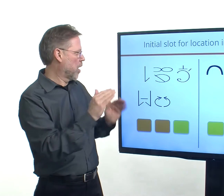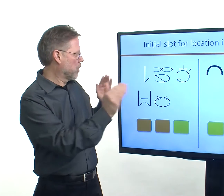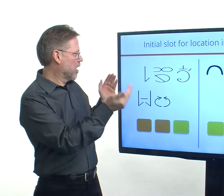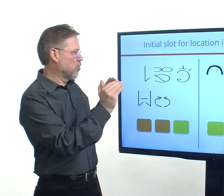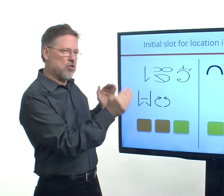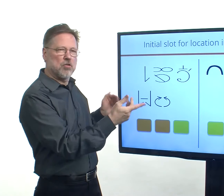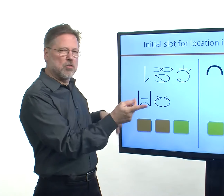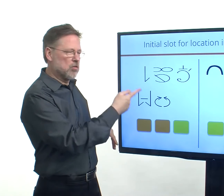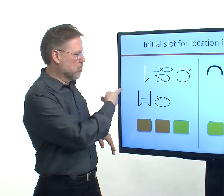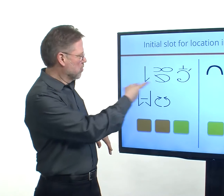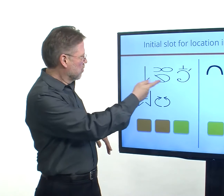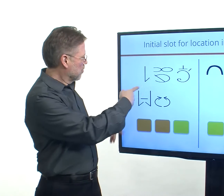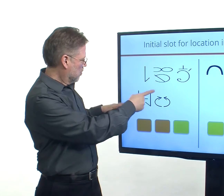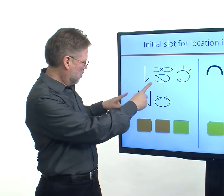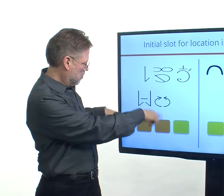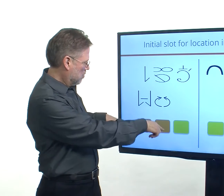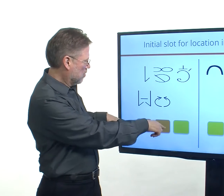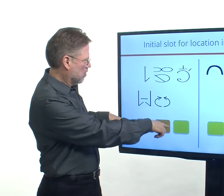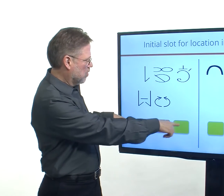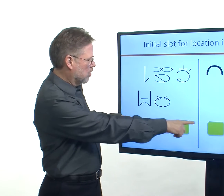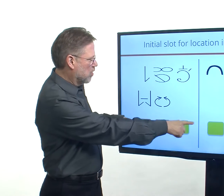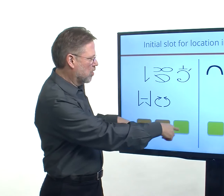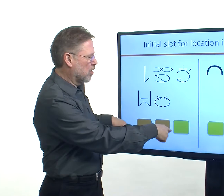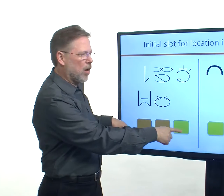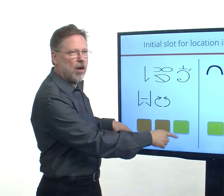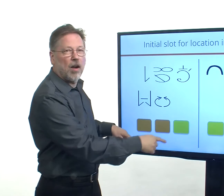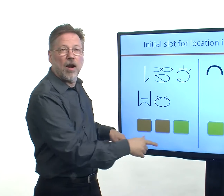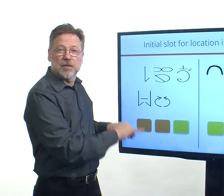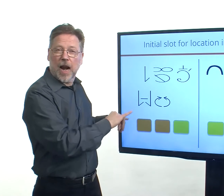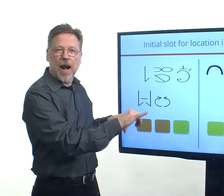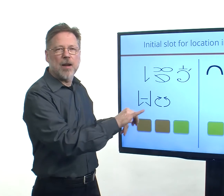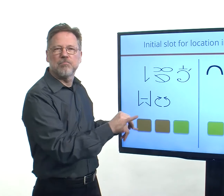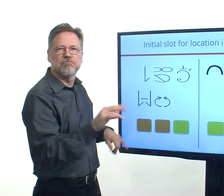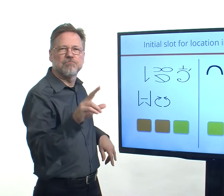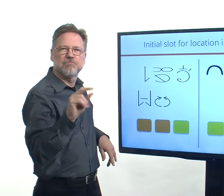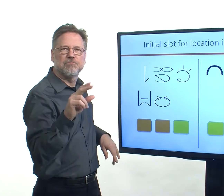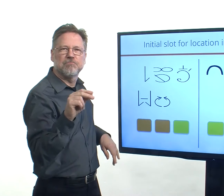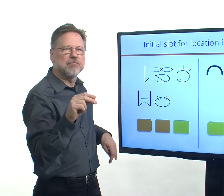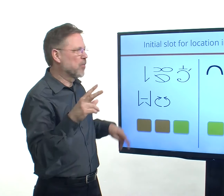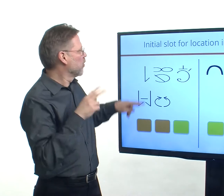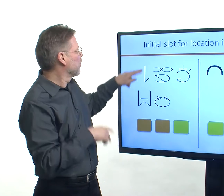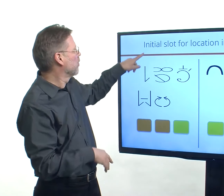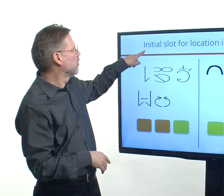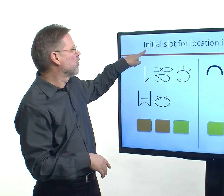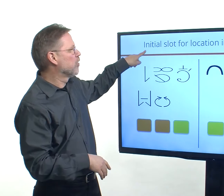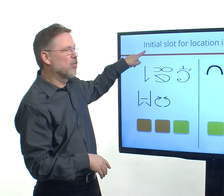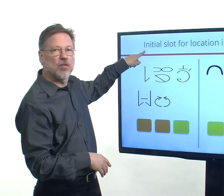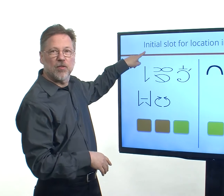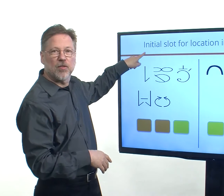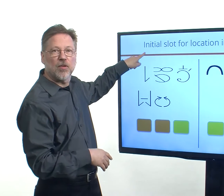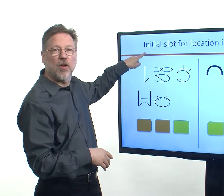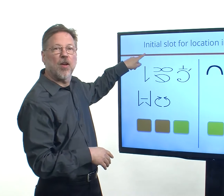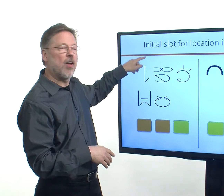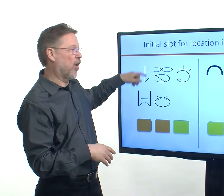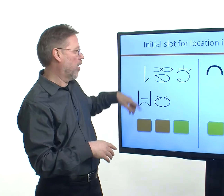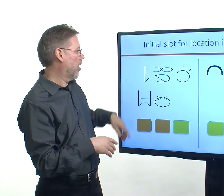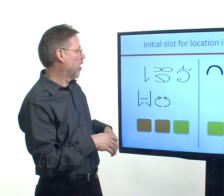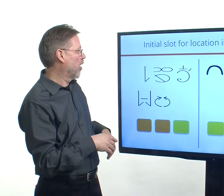Let's compare these two notation systems. The templates show that they're not the same. Let's start with the initial slot for location.